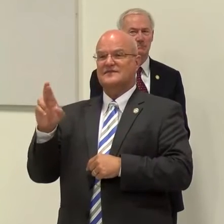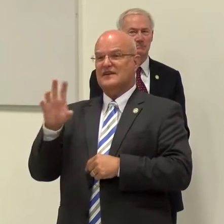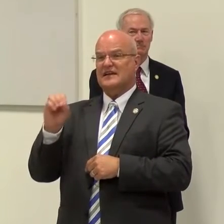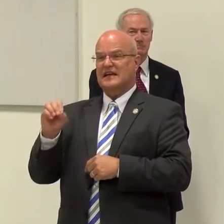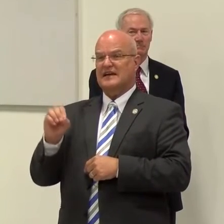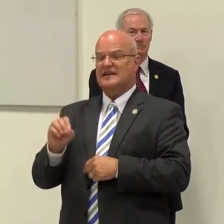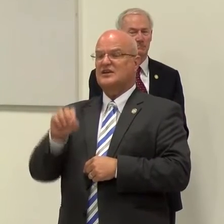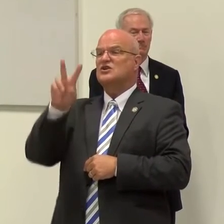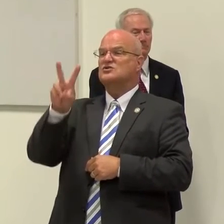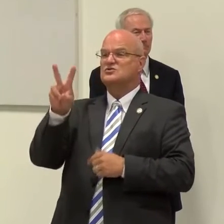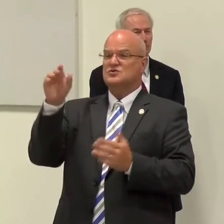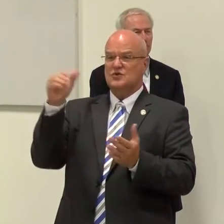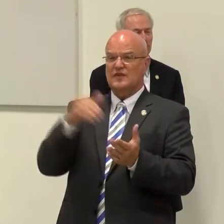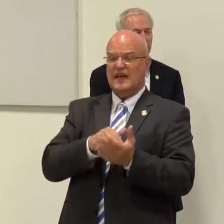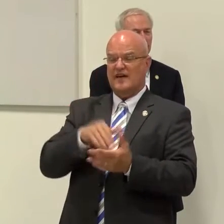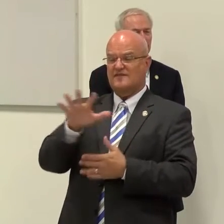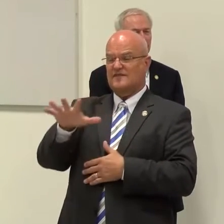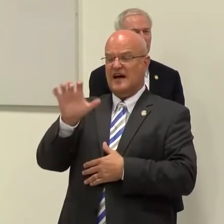been